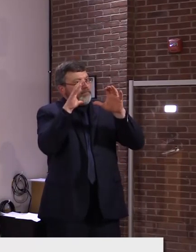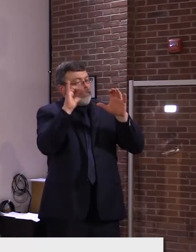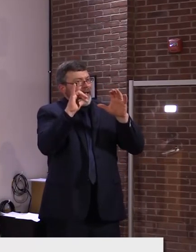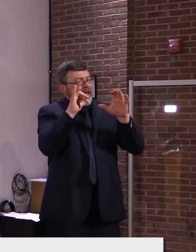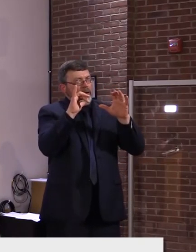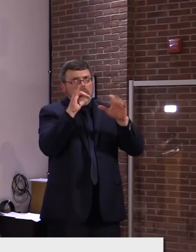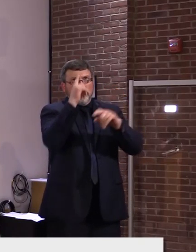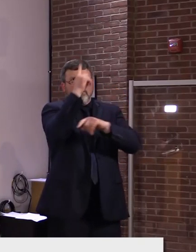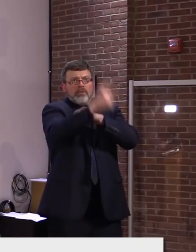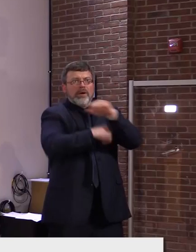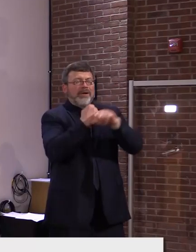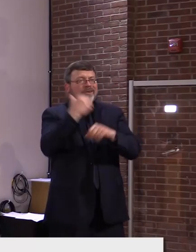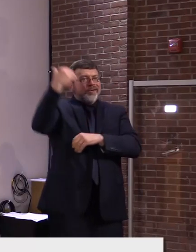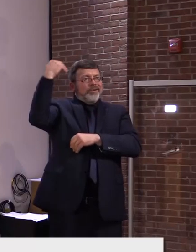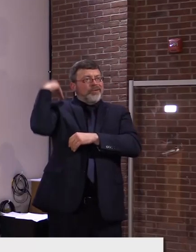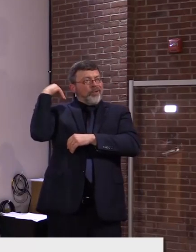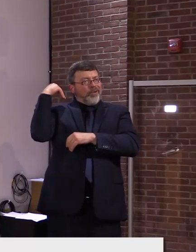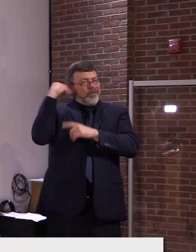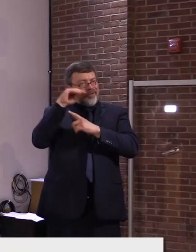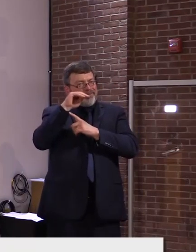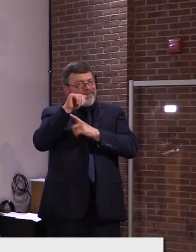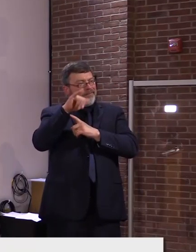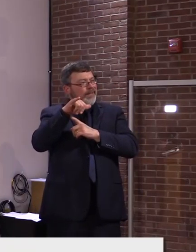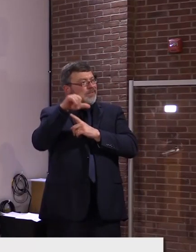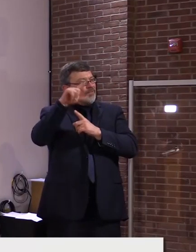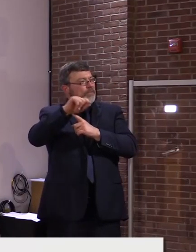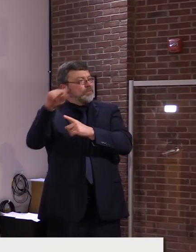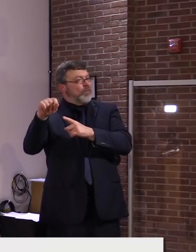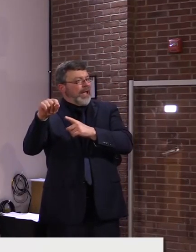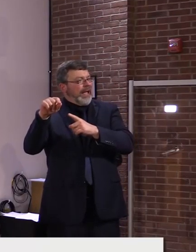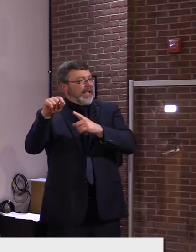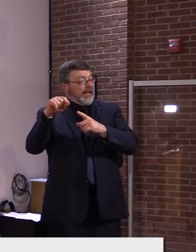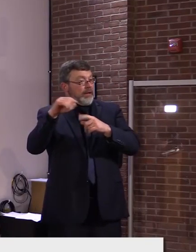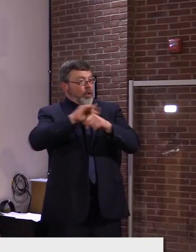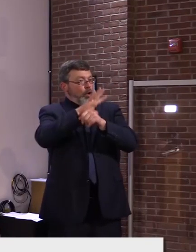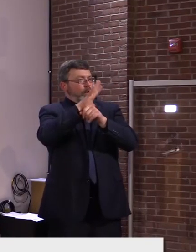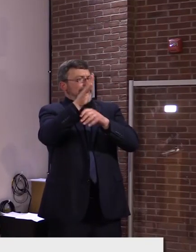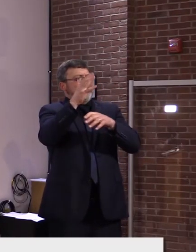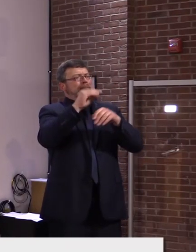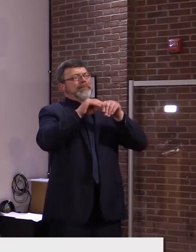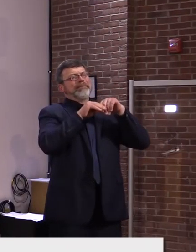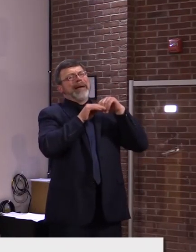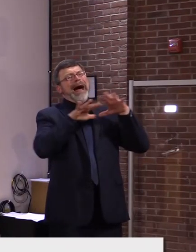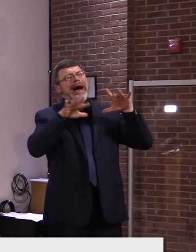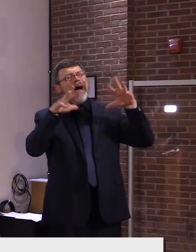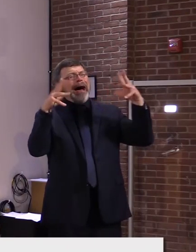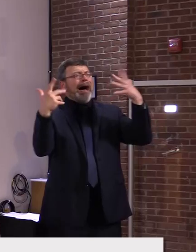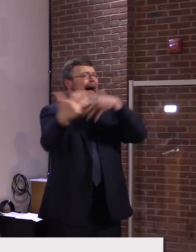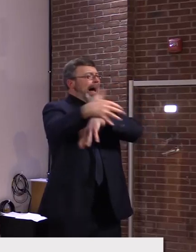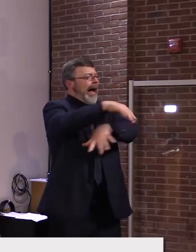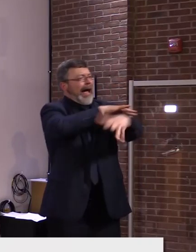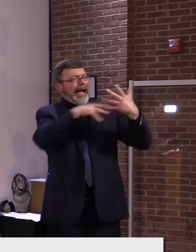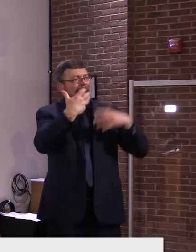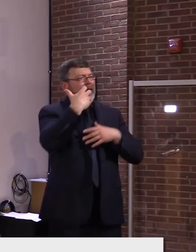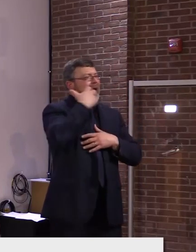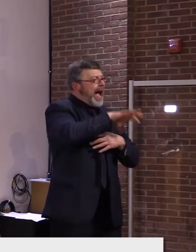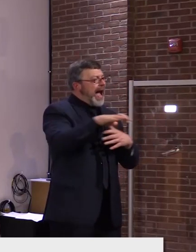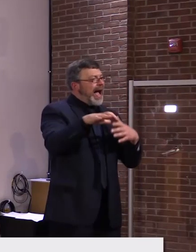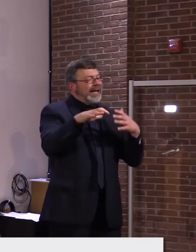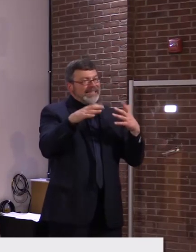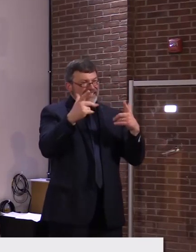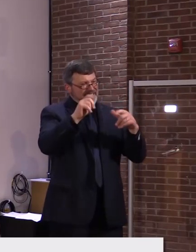to person required that we stay home to stay safe. Now, because we have highly effective